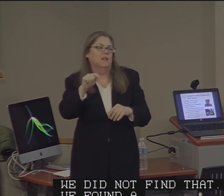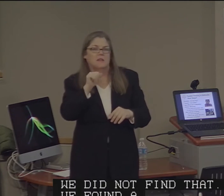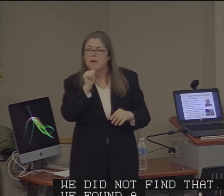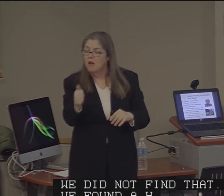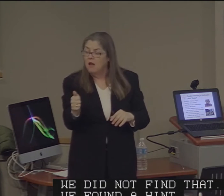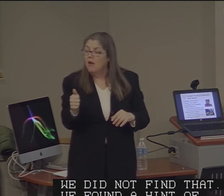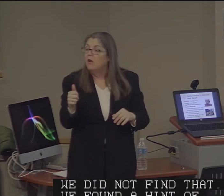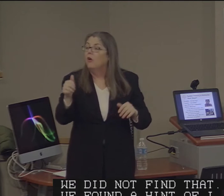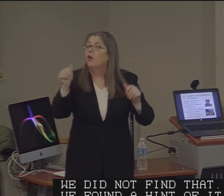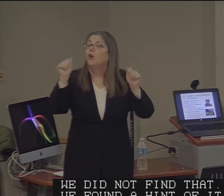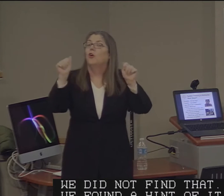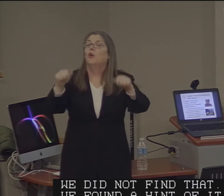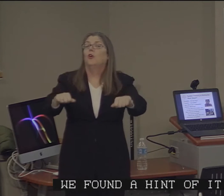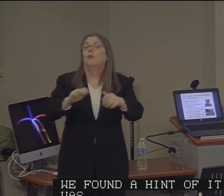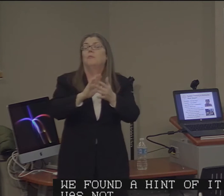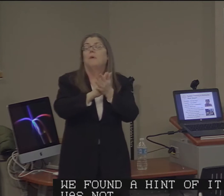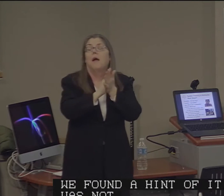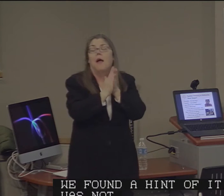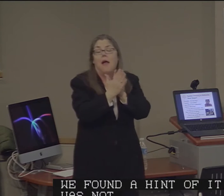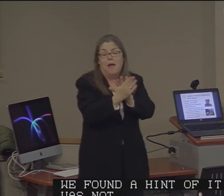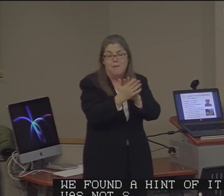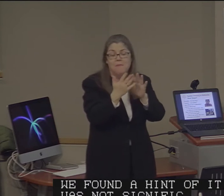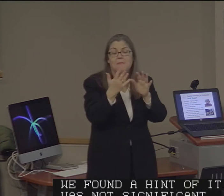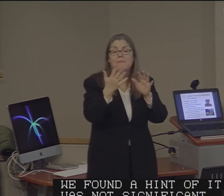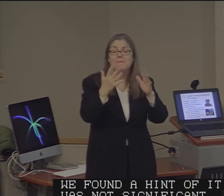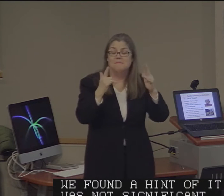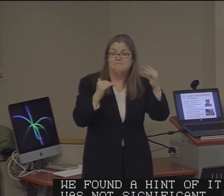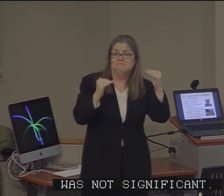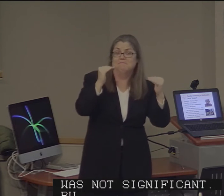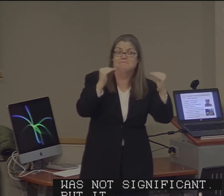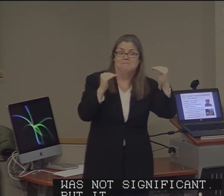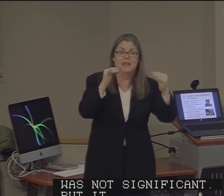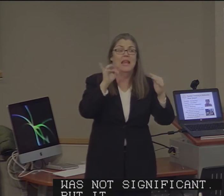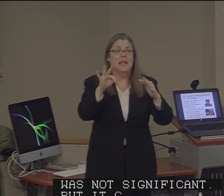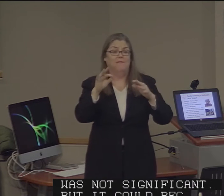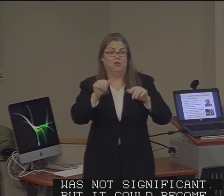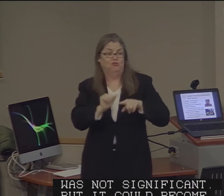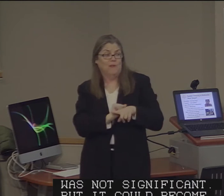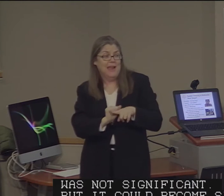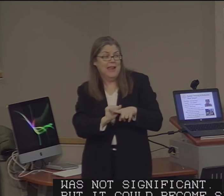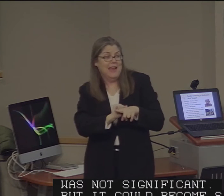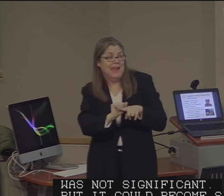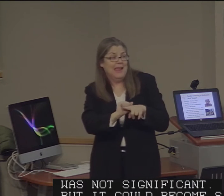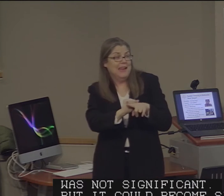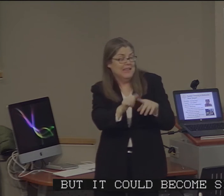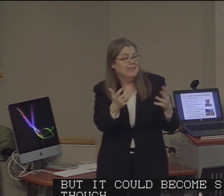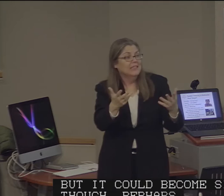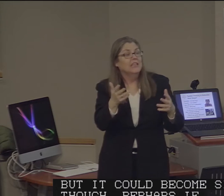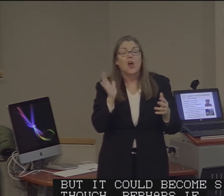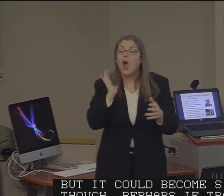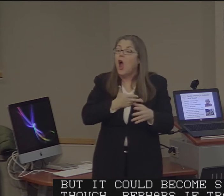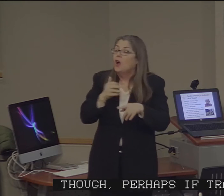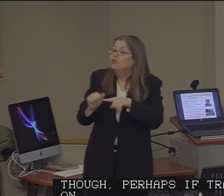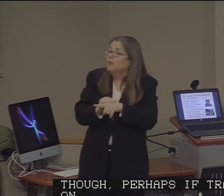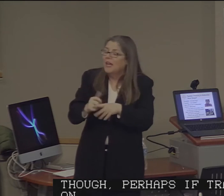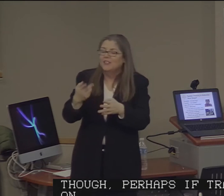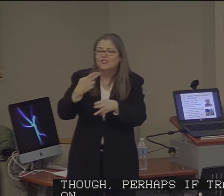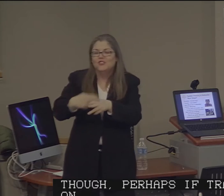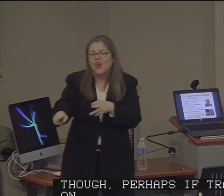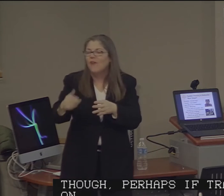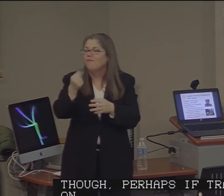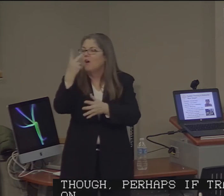become significant, though, perhaps if training went on. The training we evaluated was, you know, brief. People were there for a